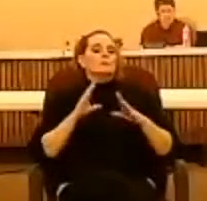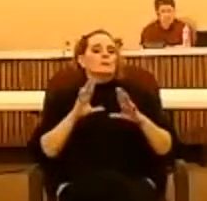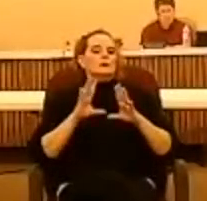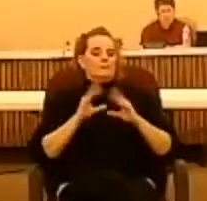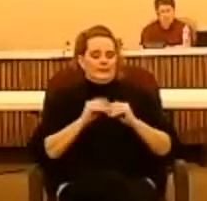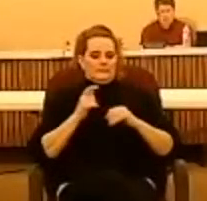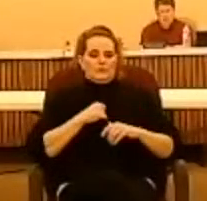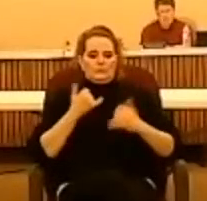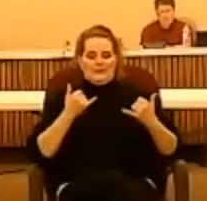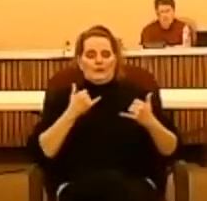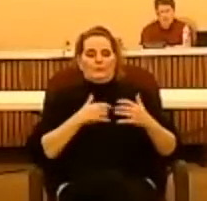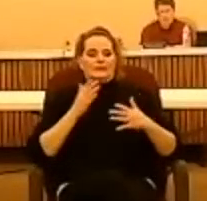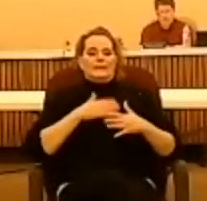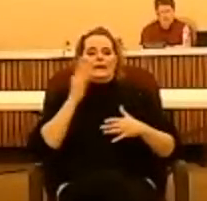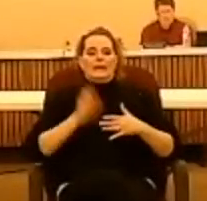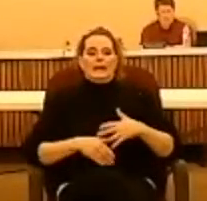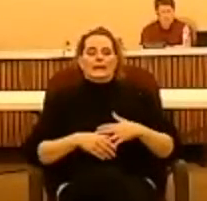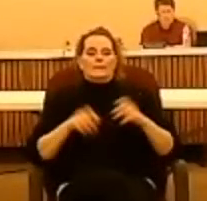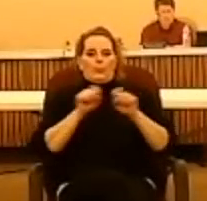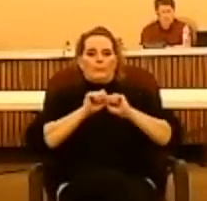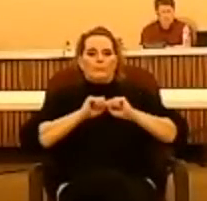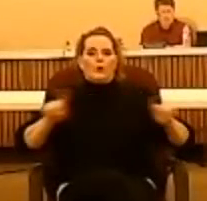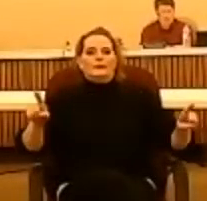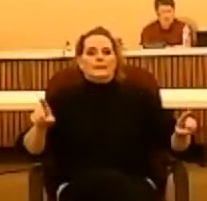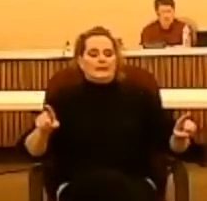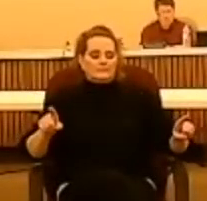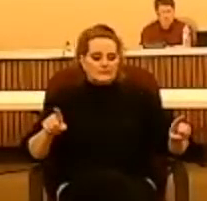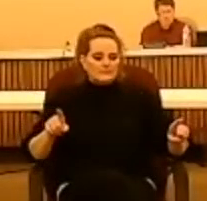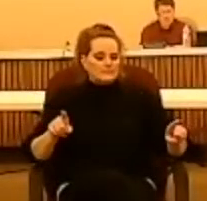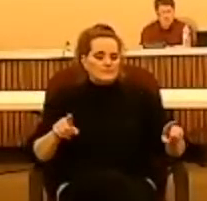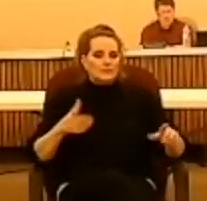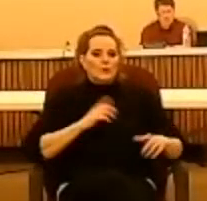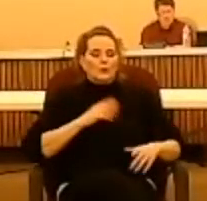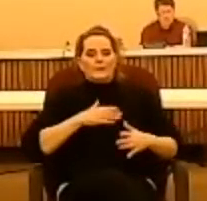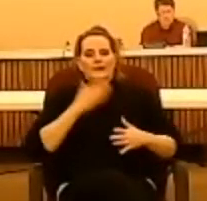the broadcast of the January 27th